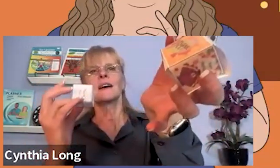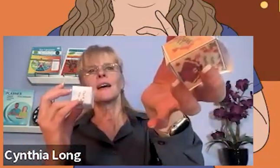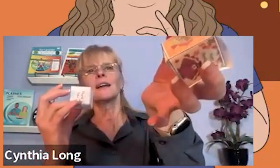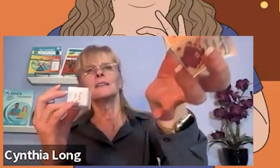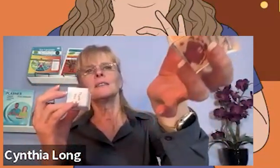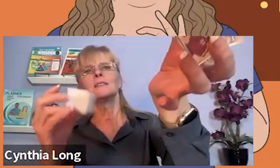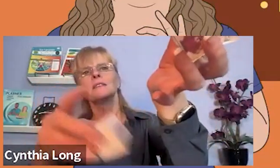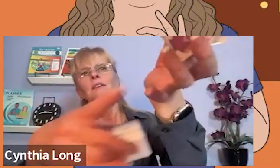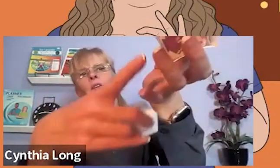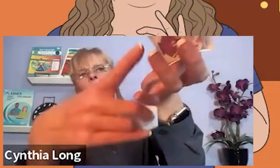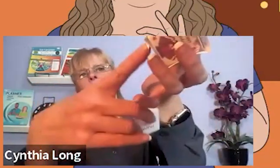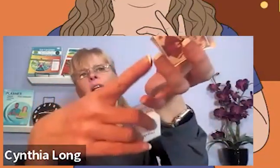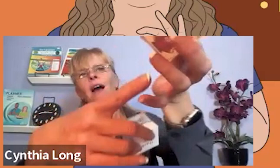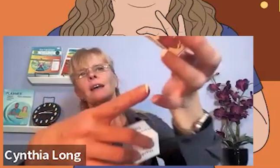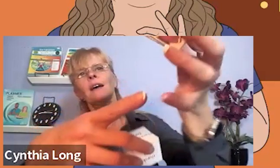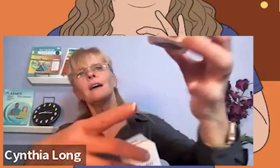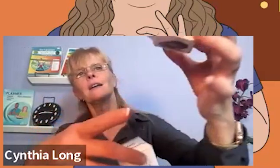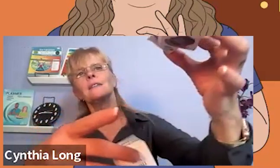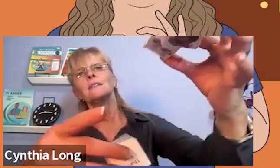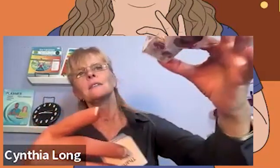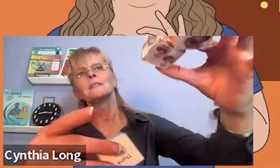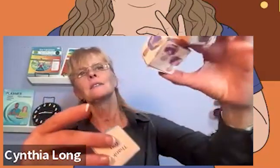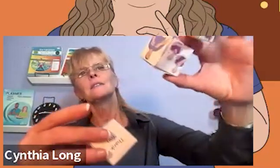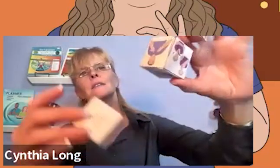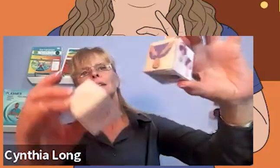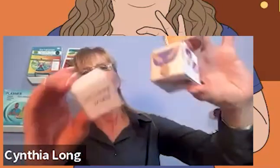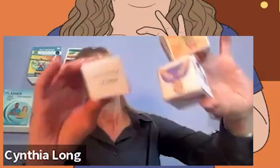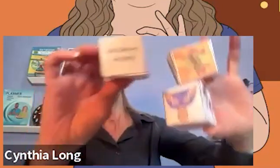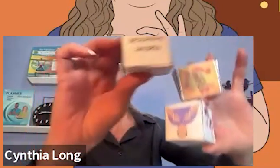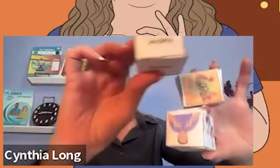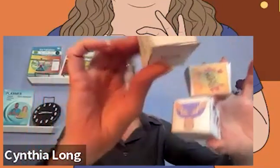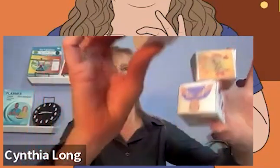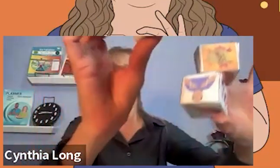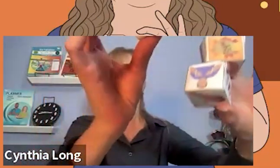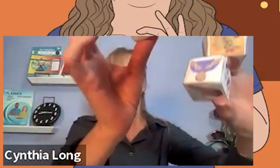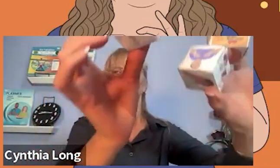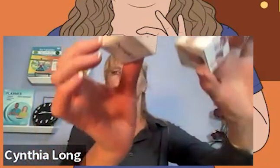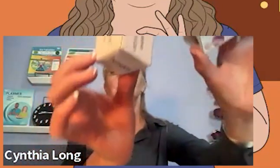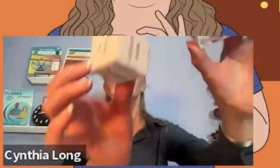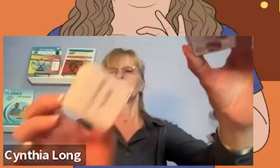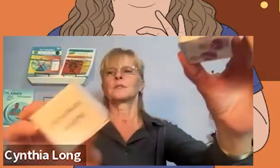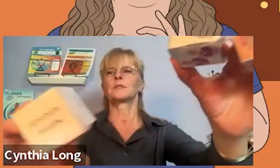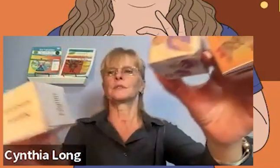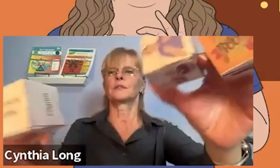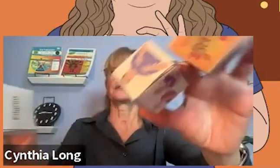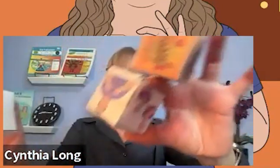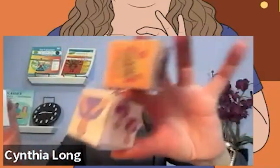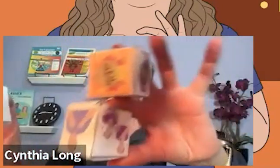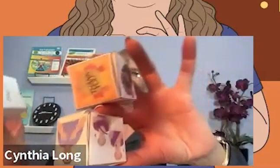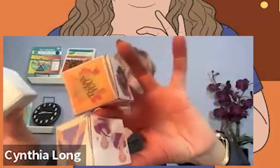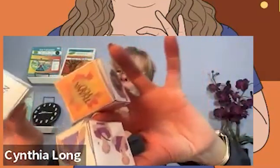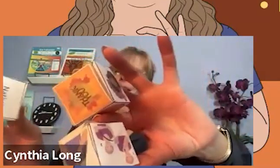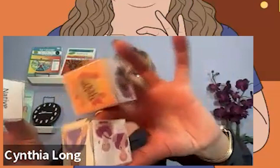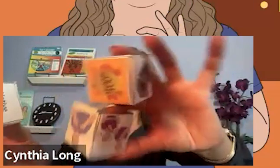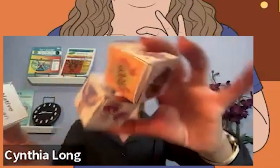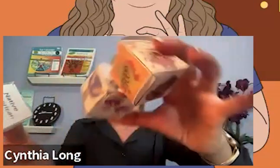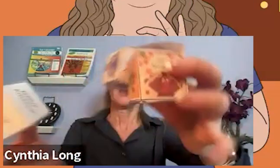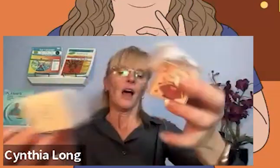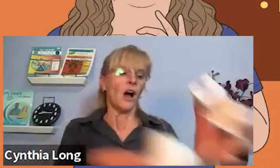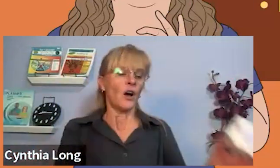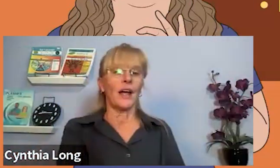see signs, you see icons, and you see words. See